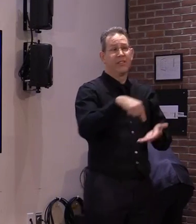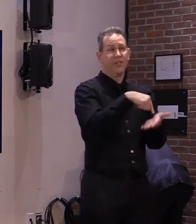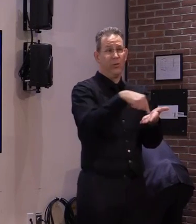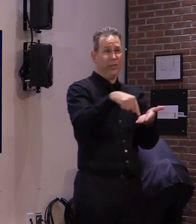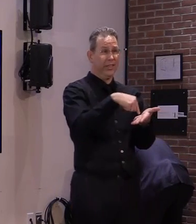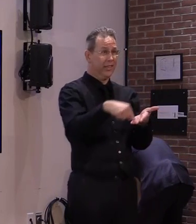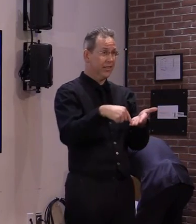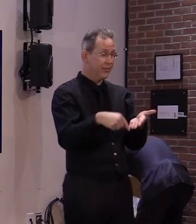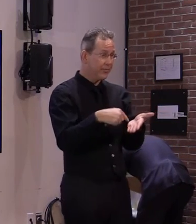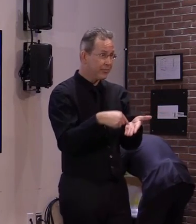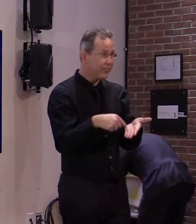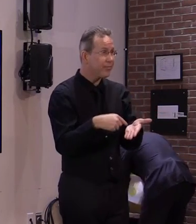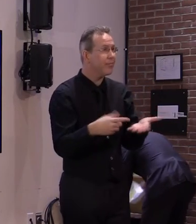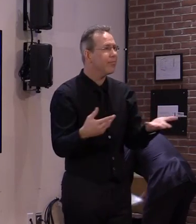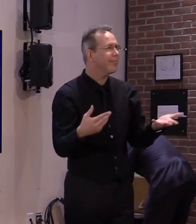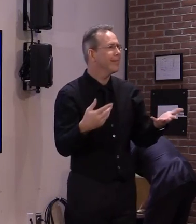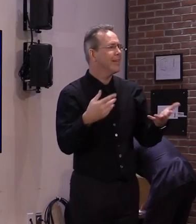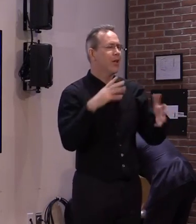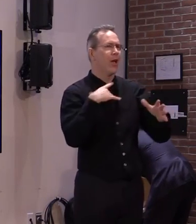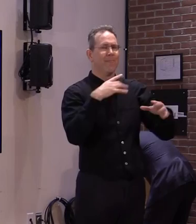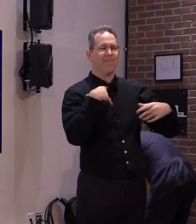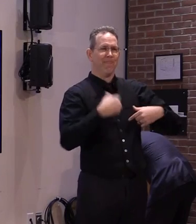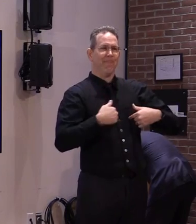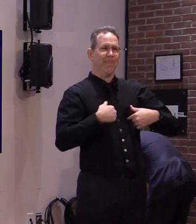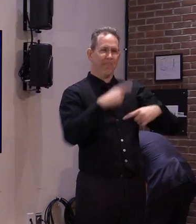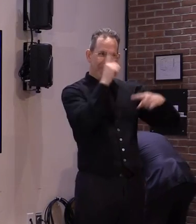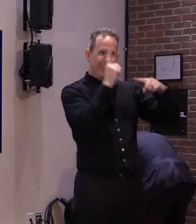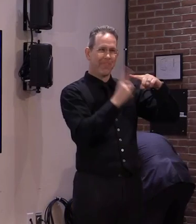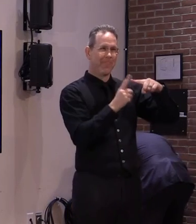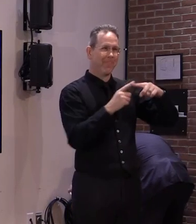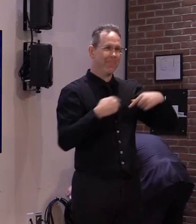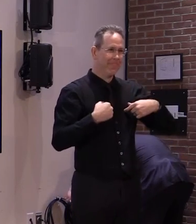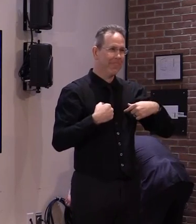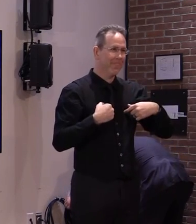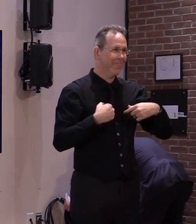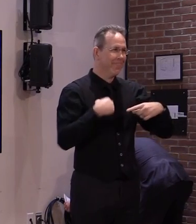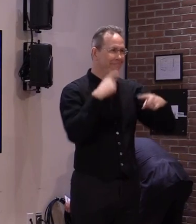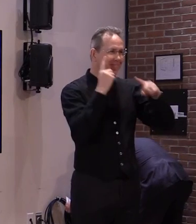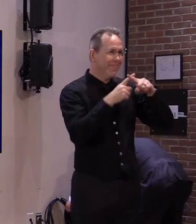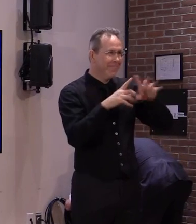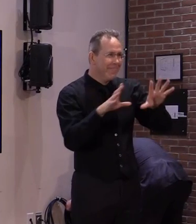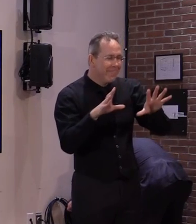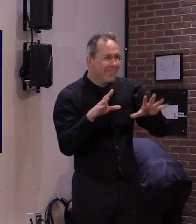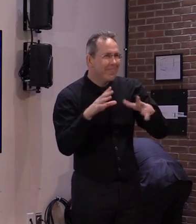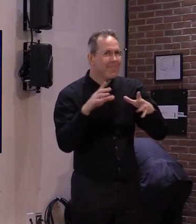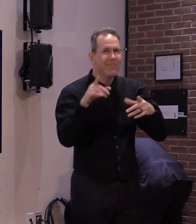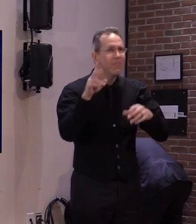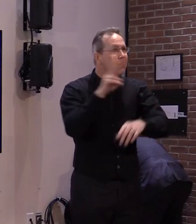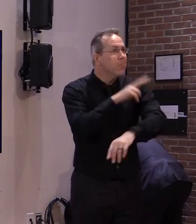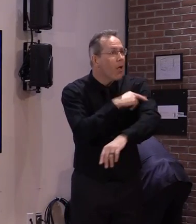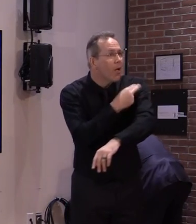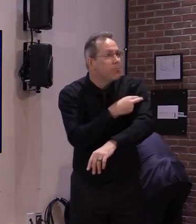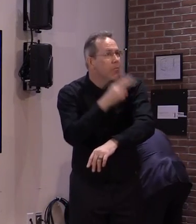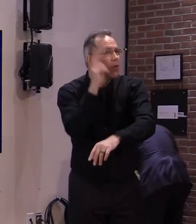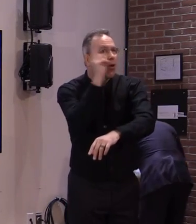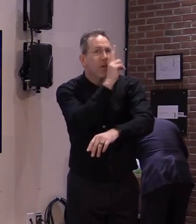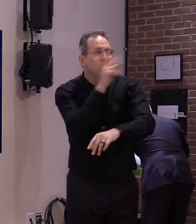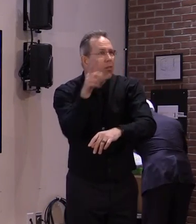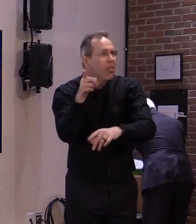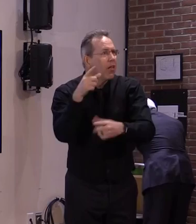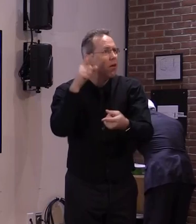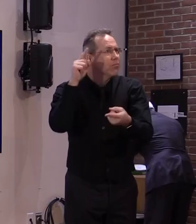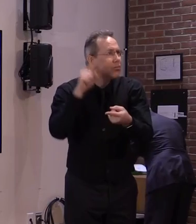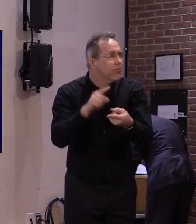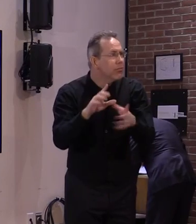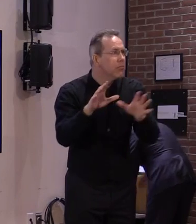further optimism as cases, hospitalizations, and deaths show improving trends nationally, regionally, and